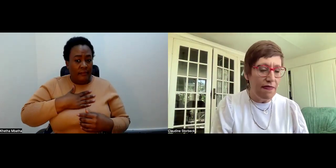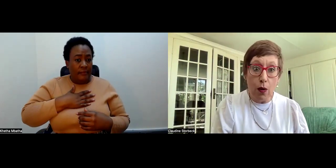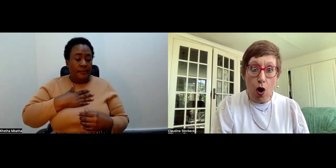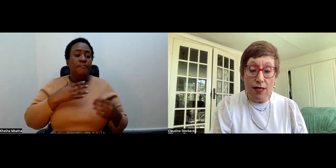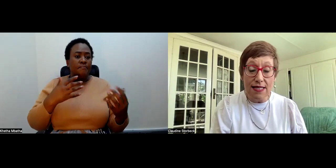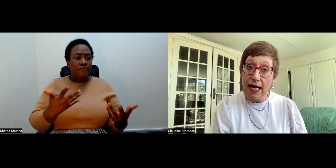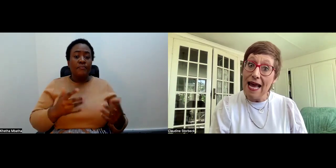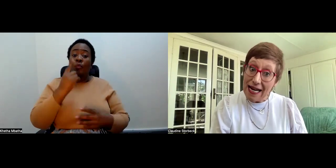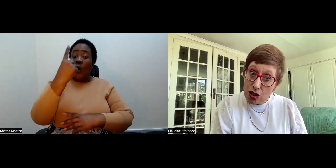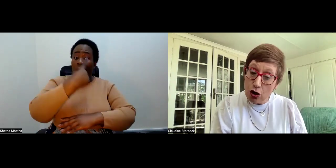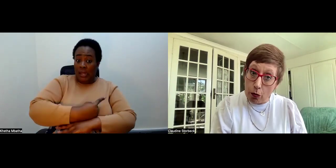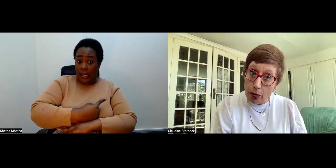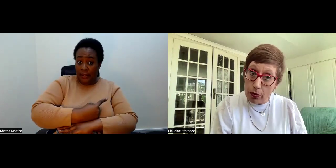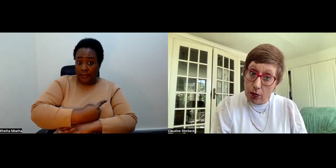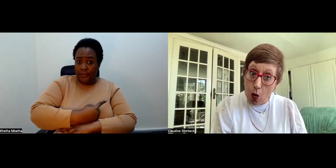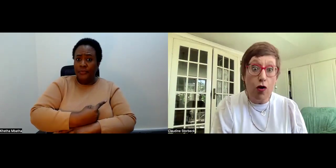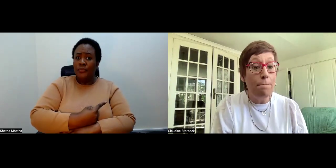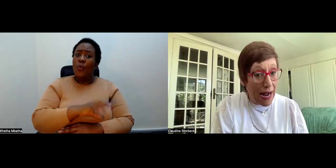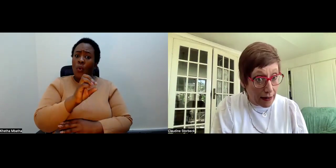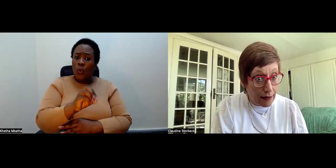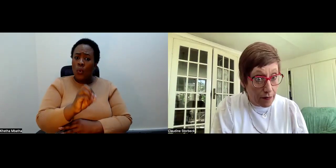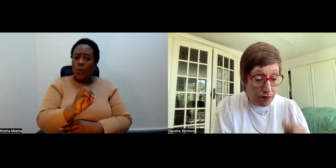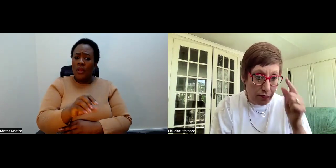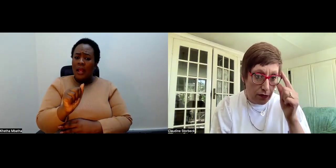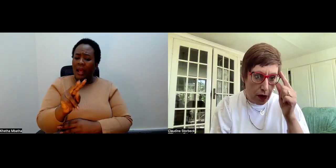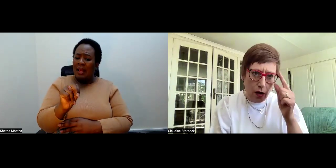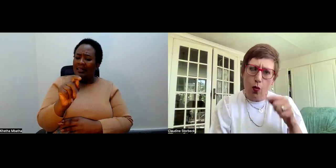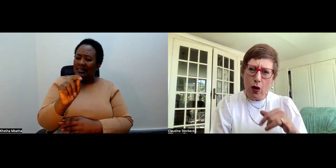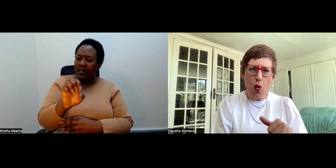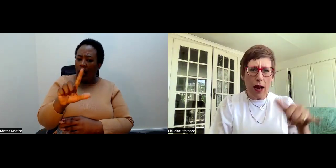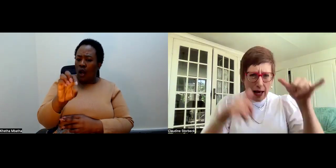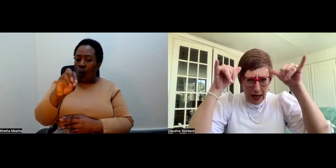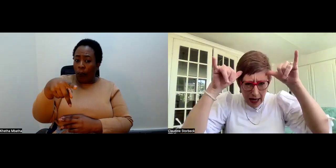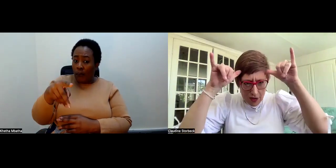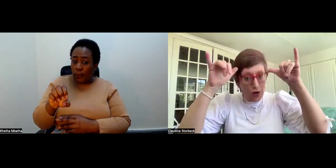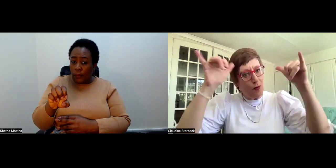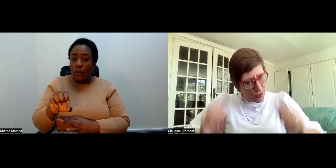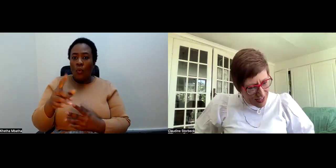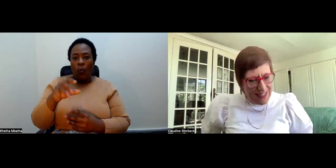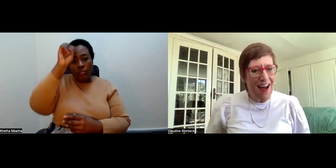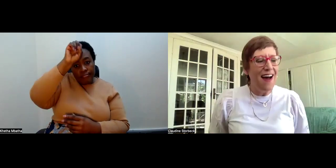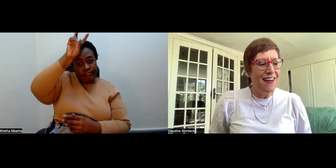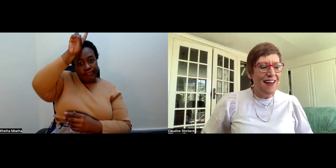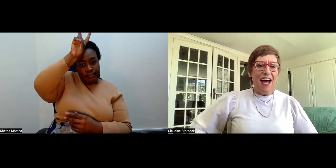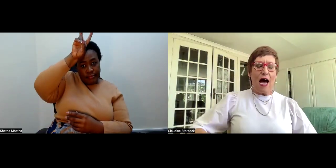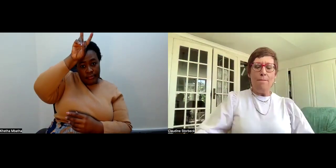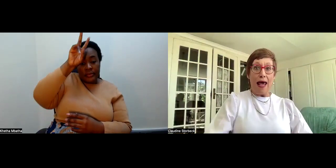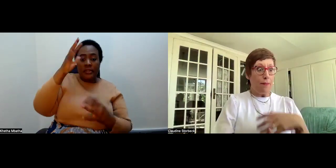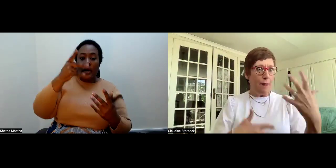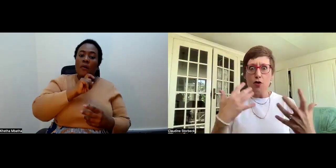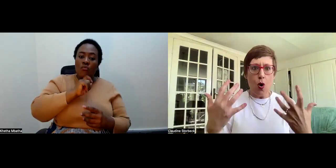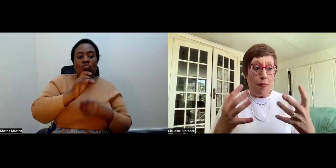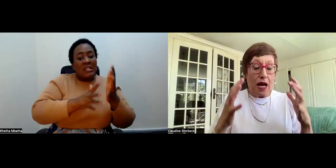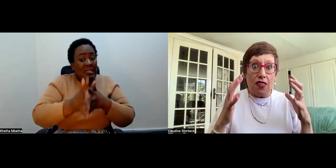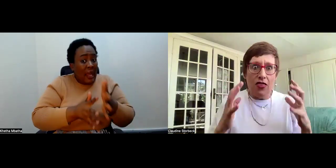One day there was an antelope or a buck. We call it, and so I would use the sign, and